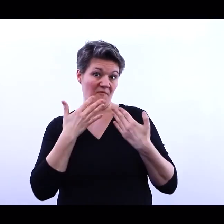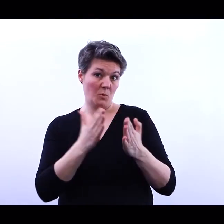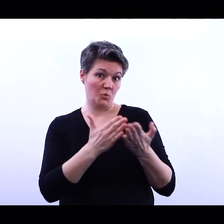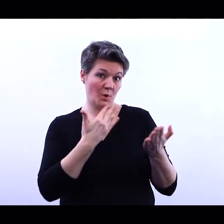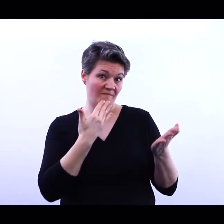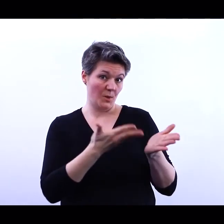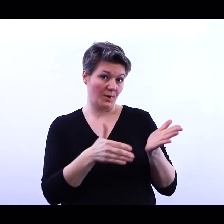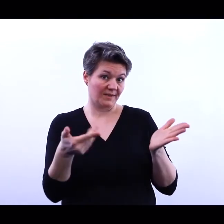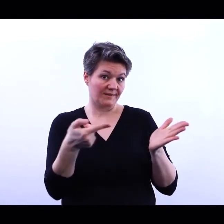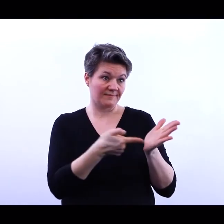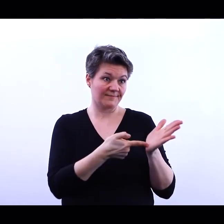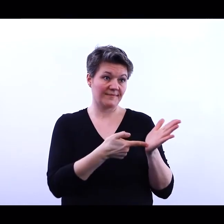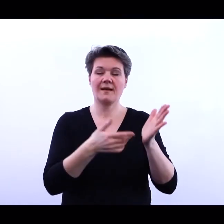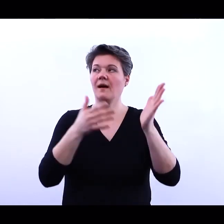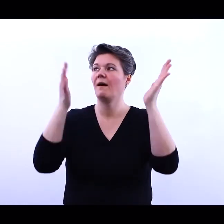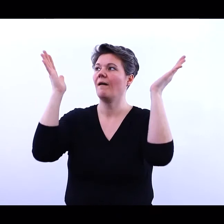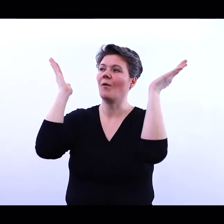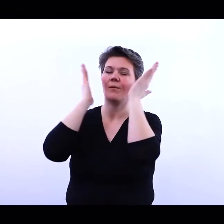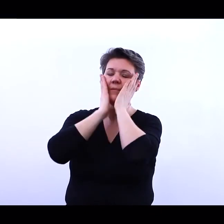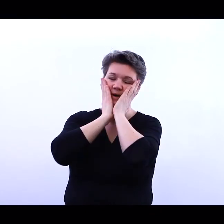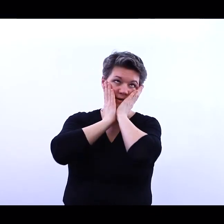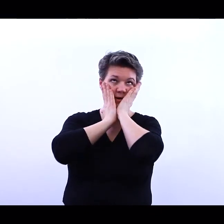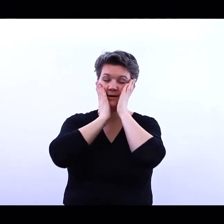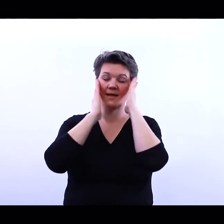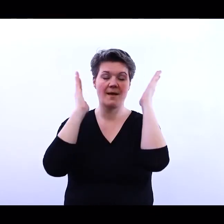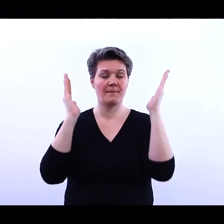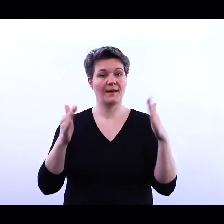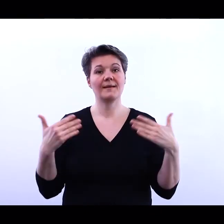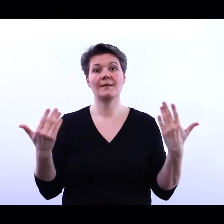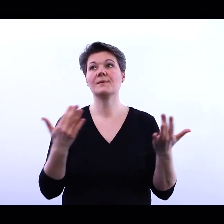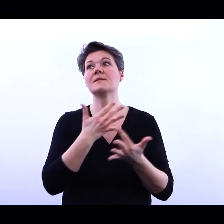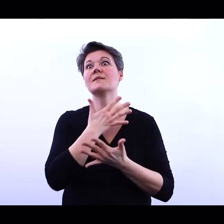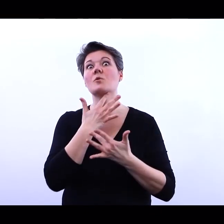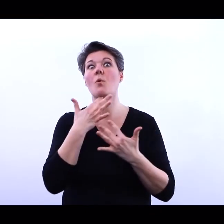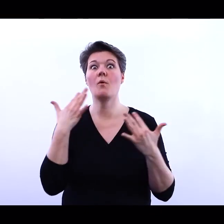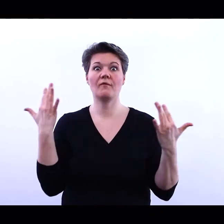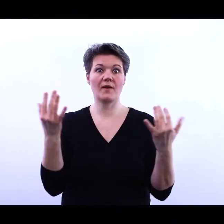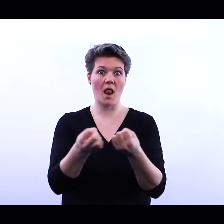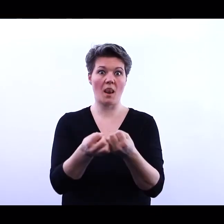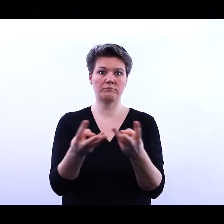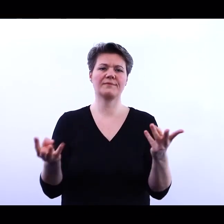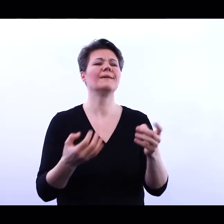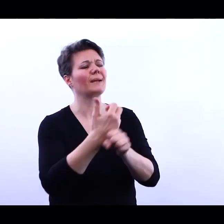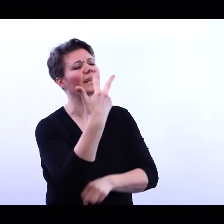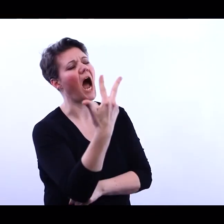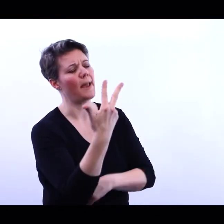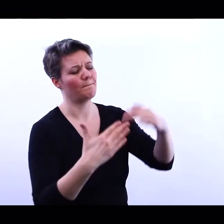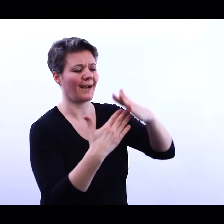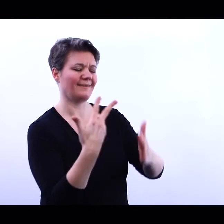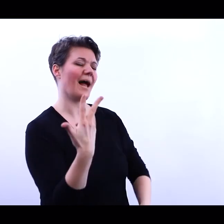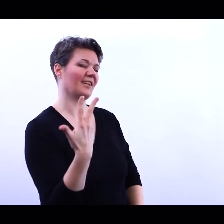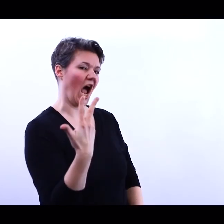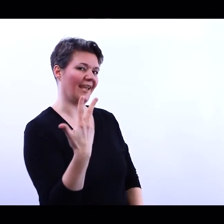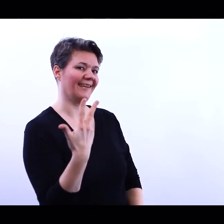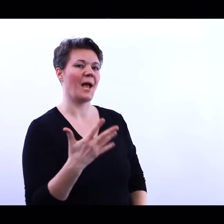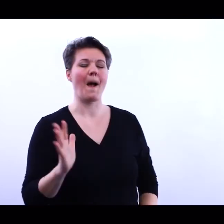here? Oh my gosh, there are so many things. Make it 3. Okay,